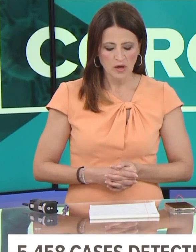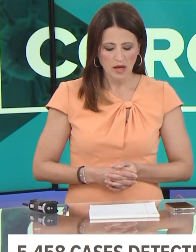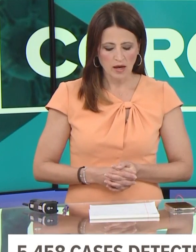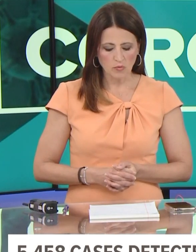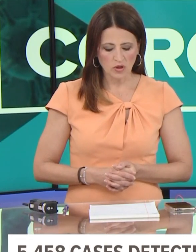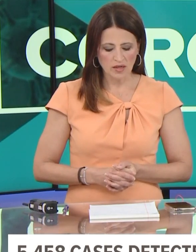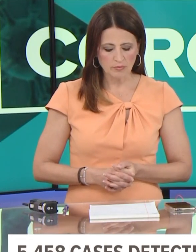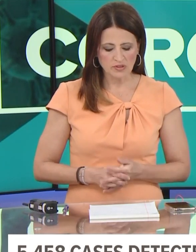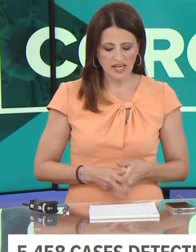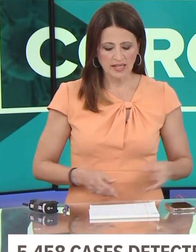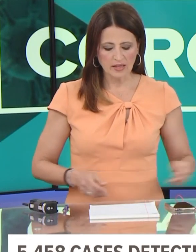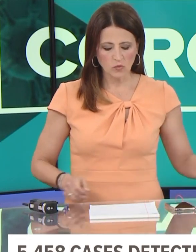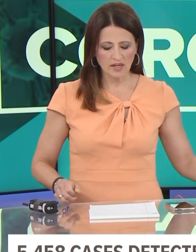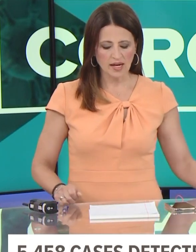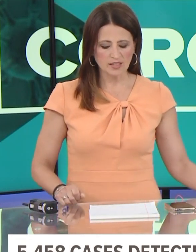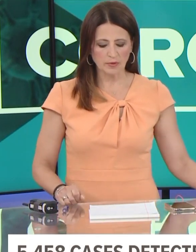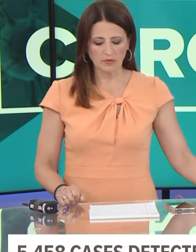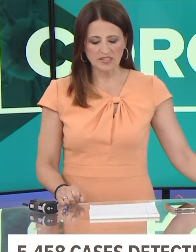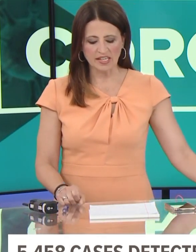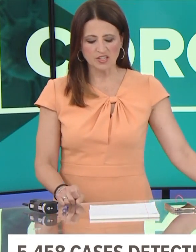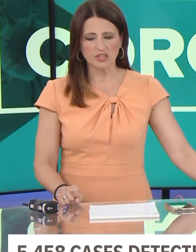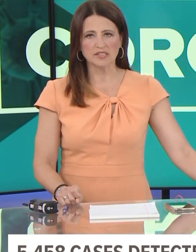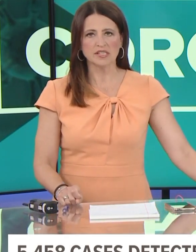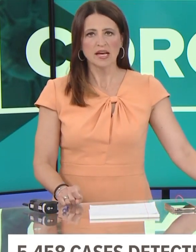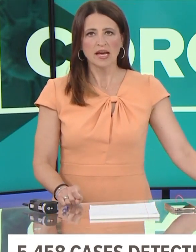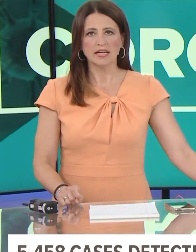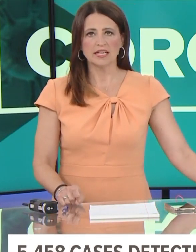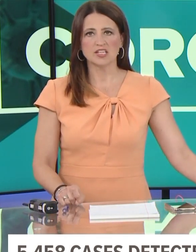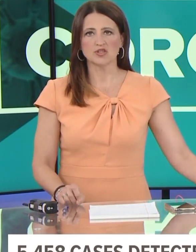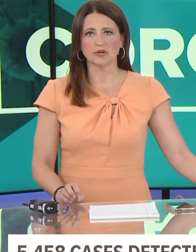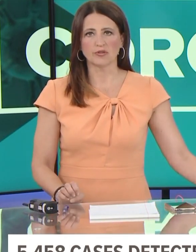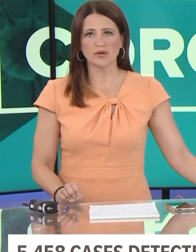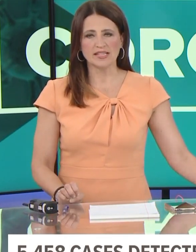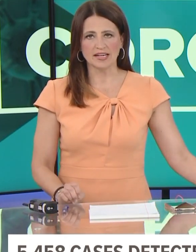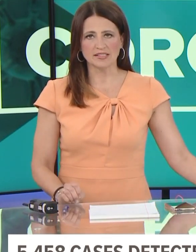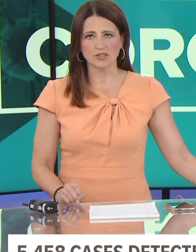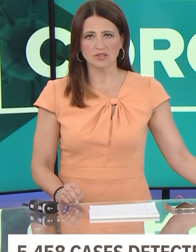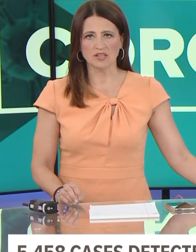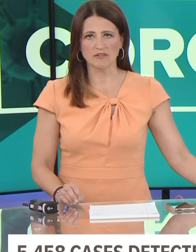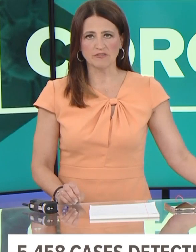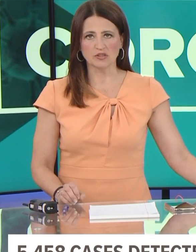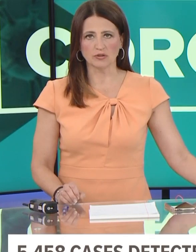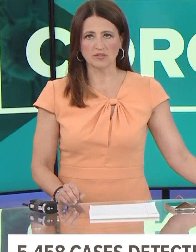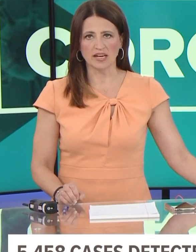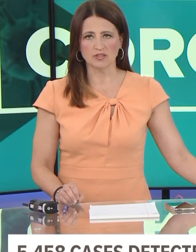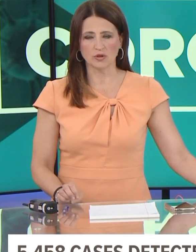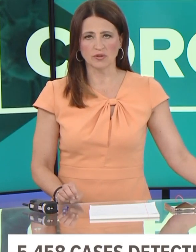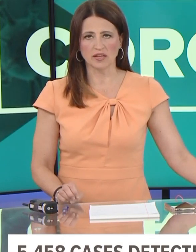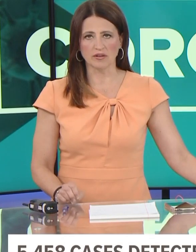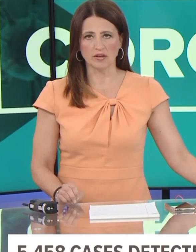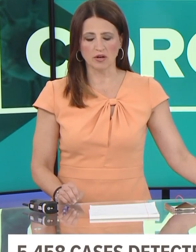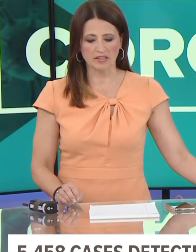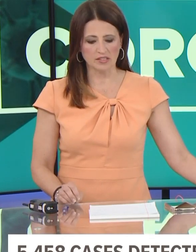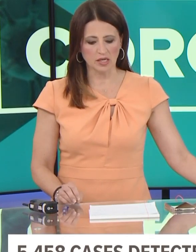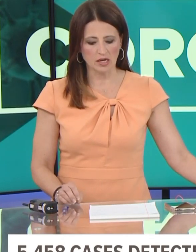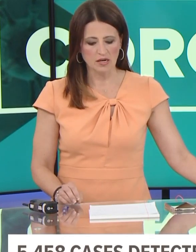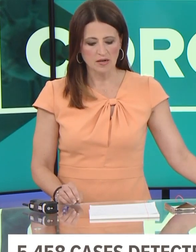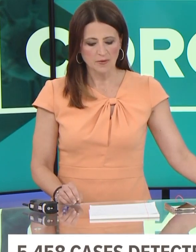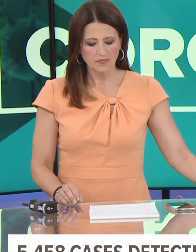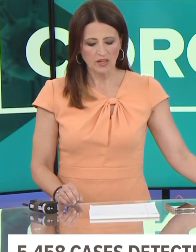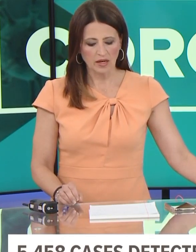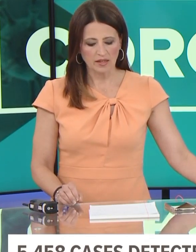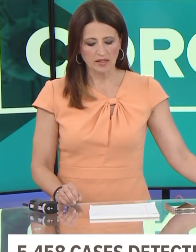few more numbers: 81 hospitalizations and an additional 3 deaths, so that the official death toll here in